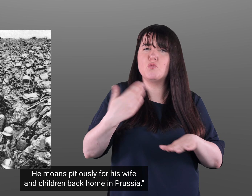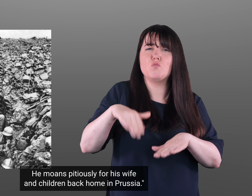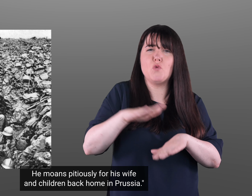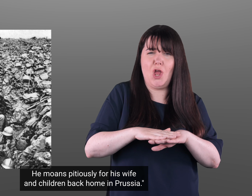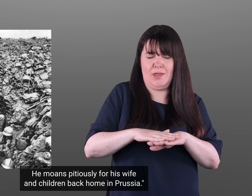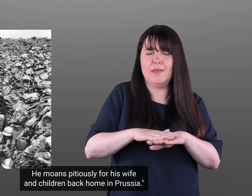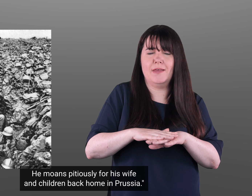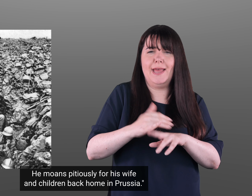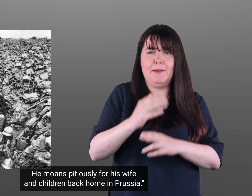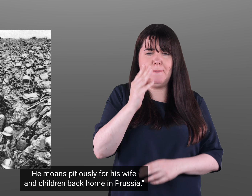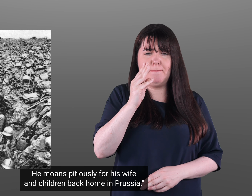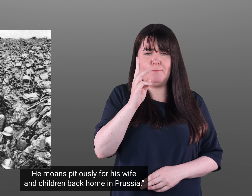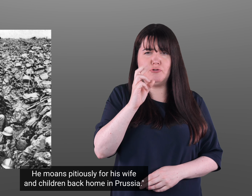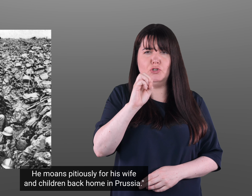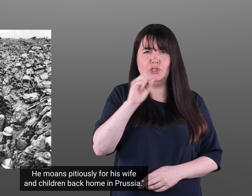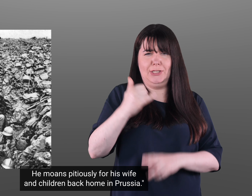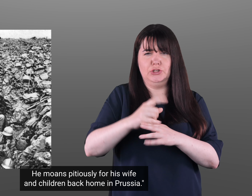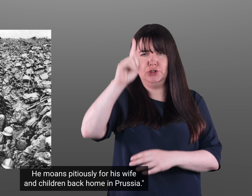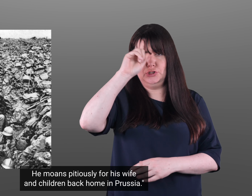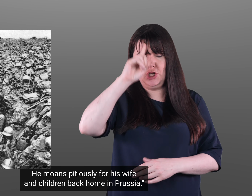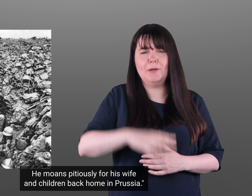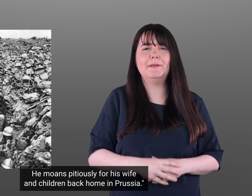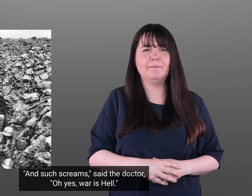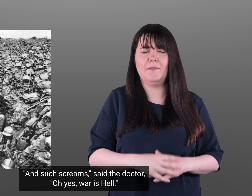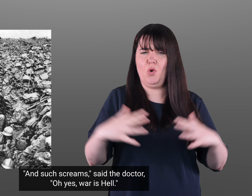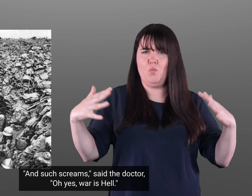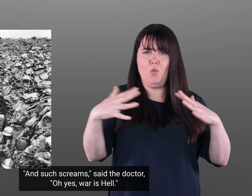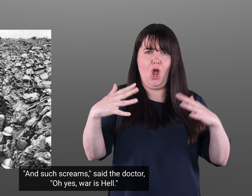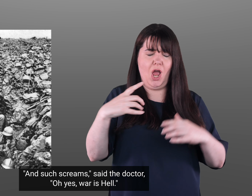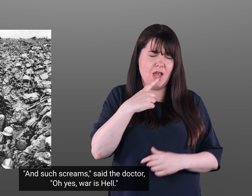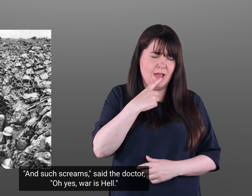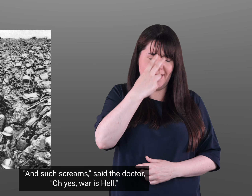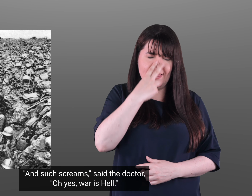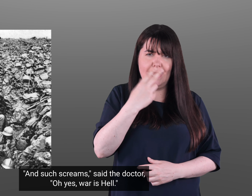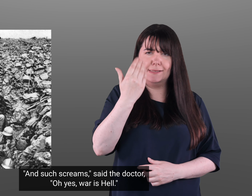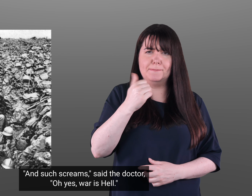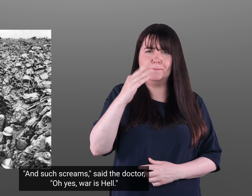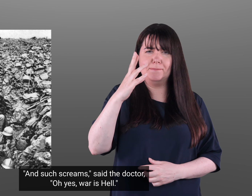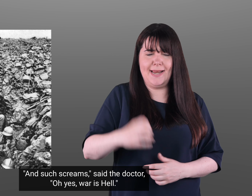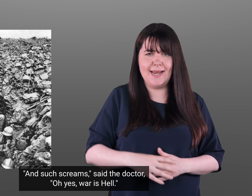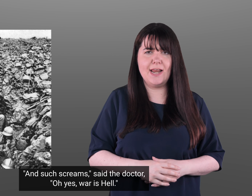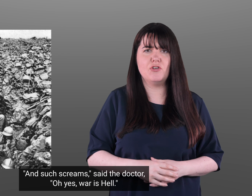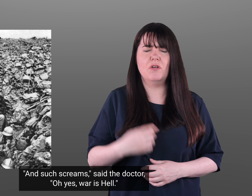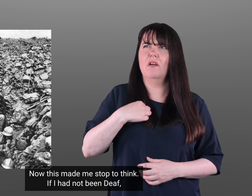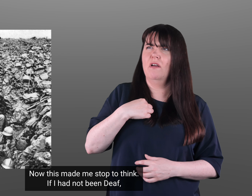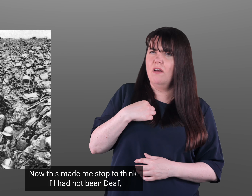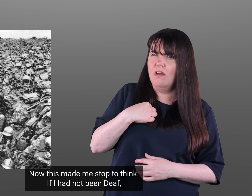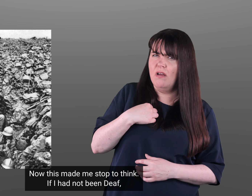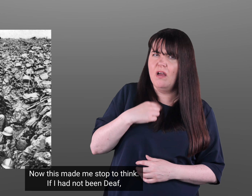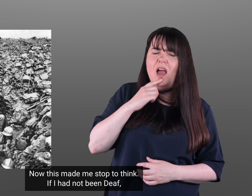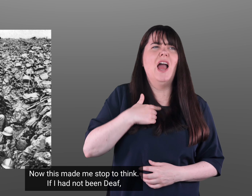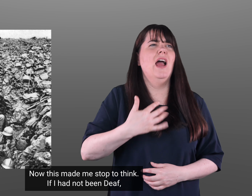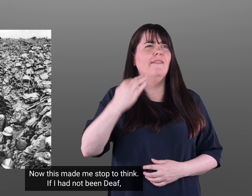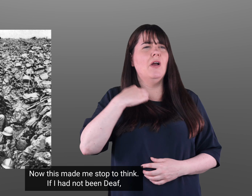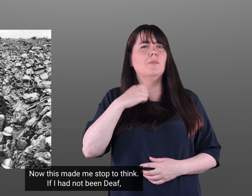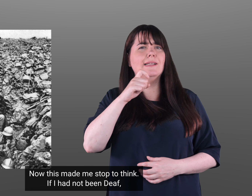children back home in Prussia." "And such screams," said the doctor. "Oh yes, war is hell." Now this made me